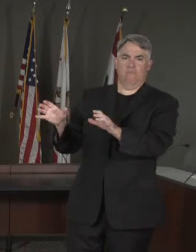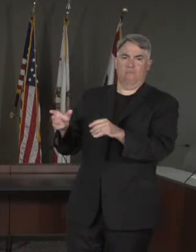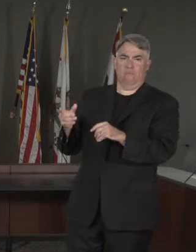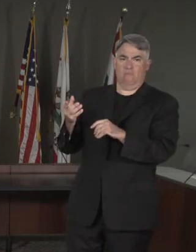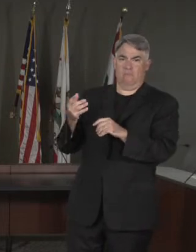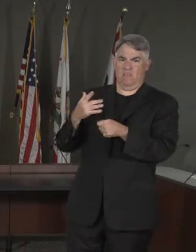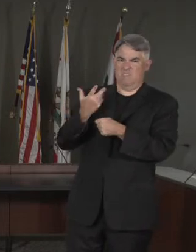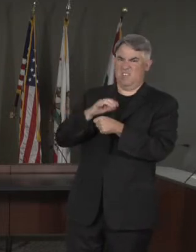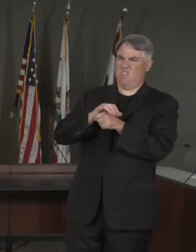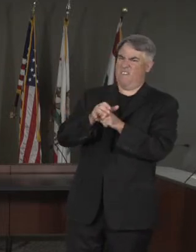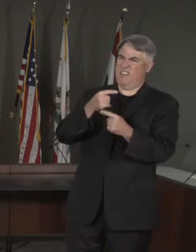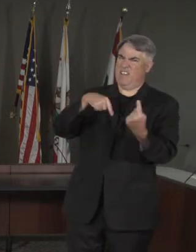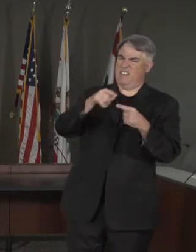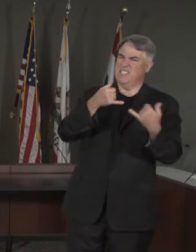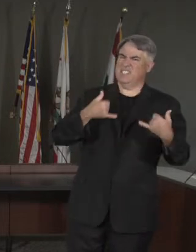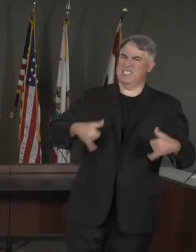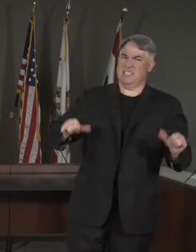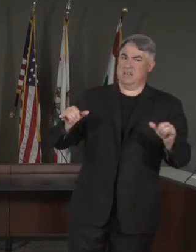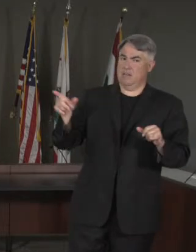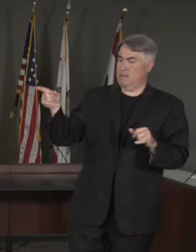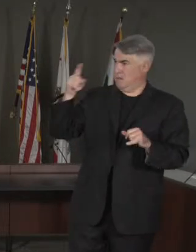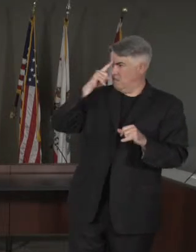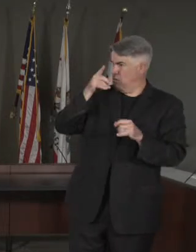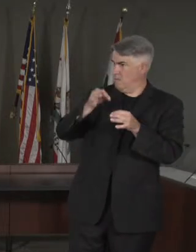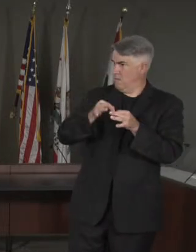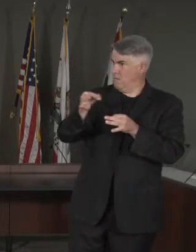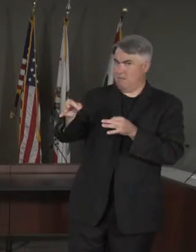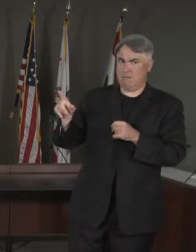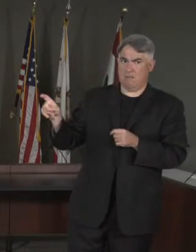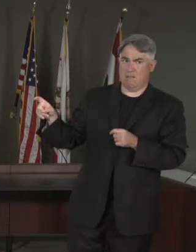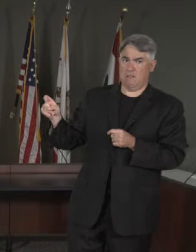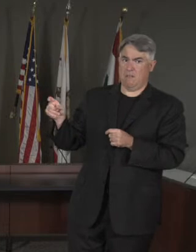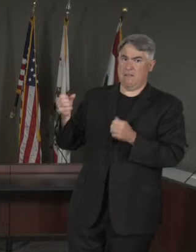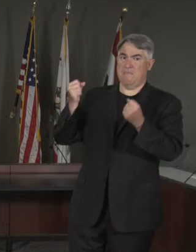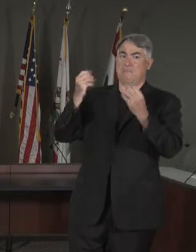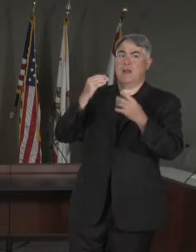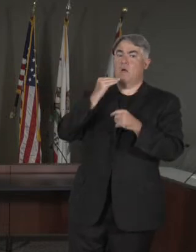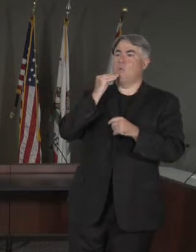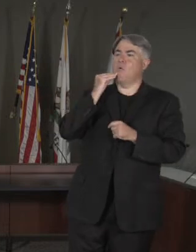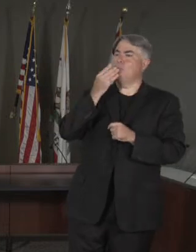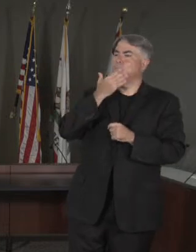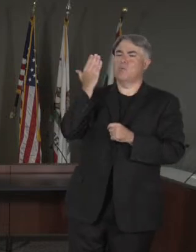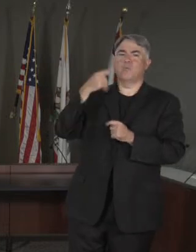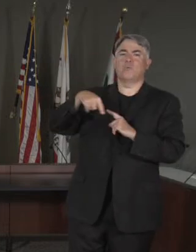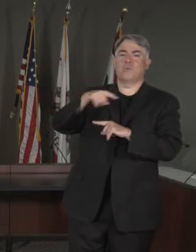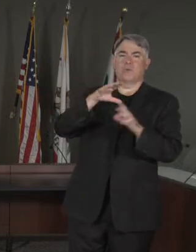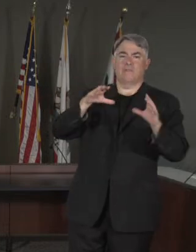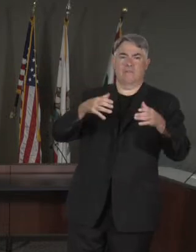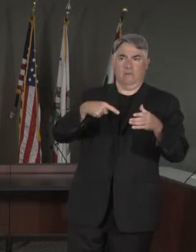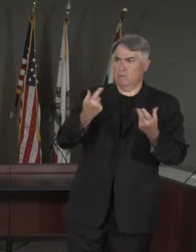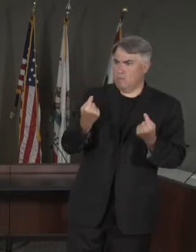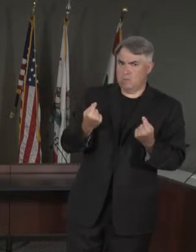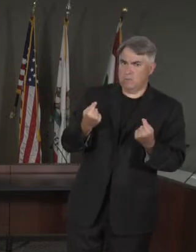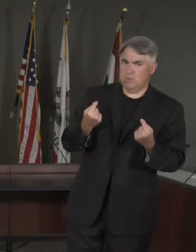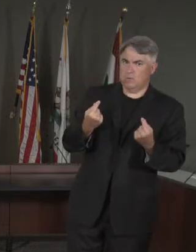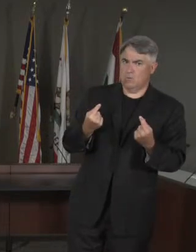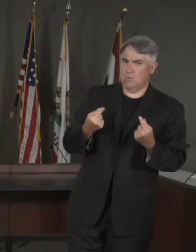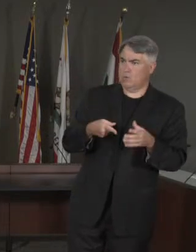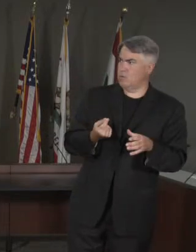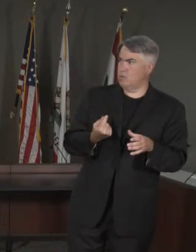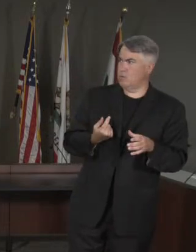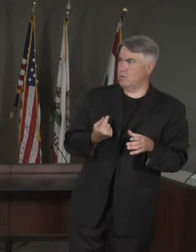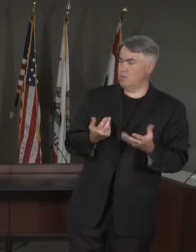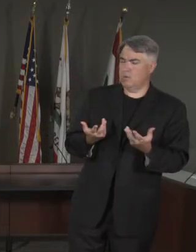what are your thoughts about this delay and what it means for the unhoused people in this program with nowhere to go? And will you commit to